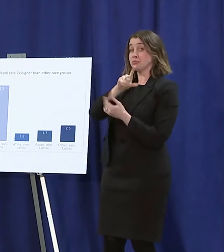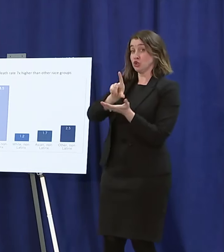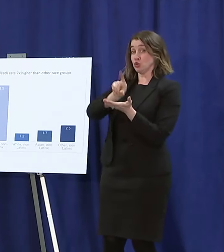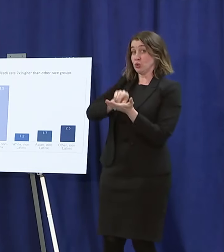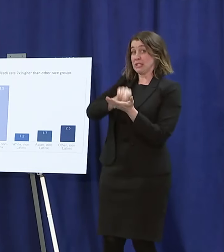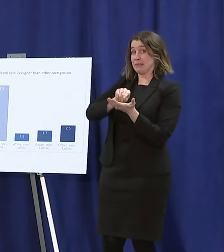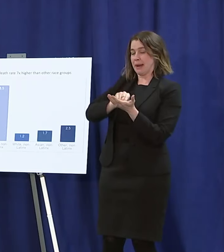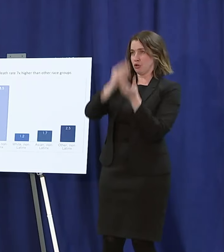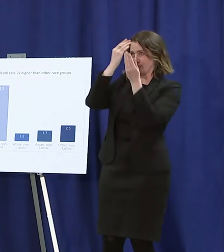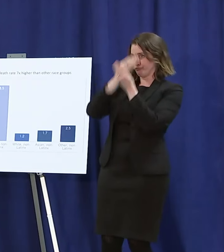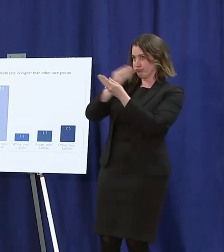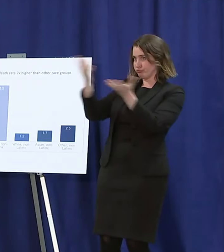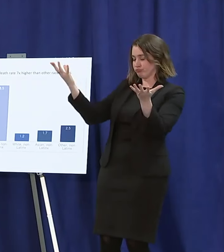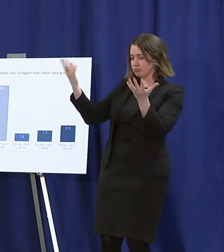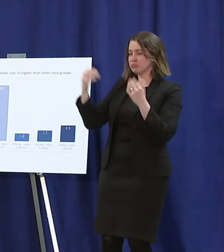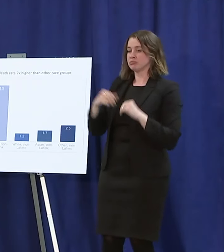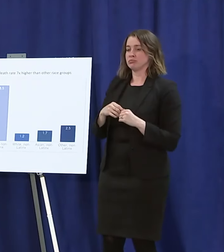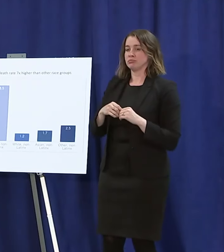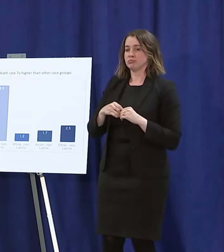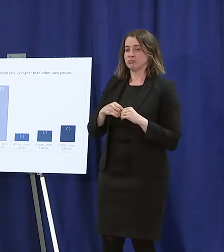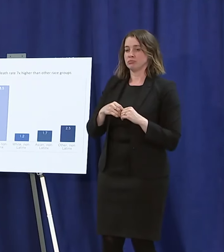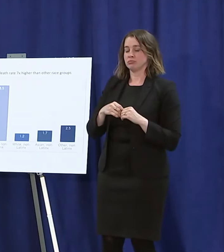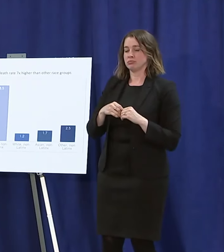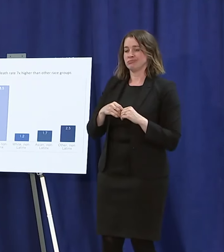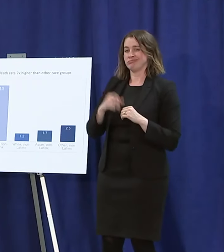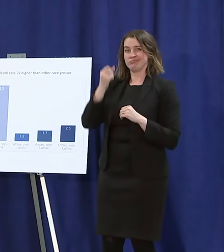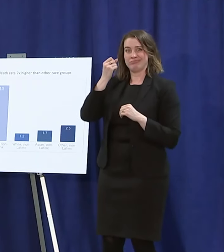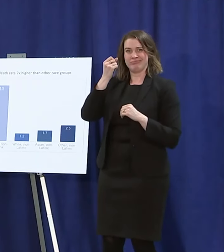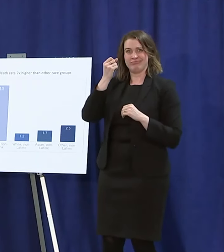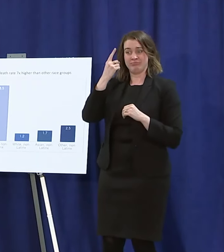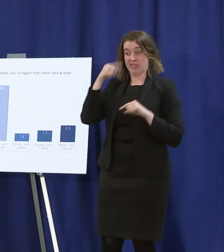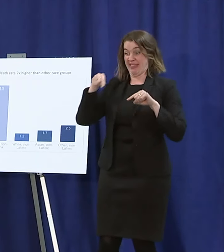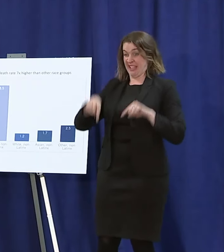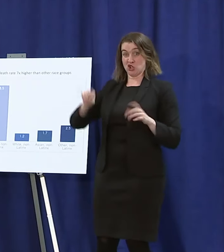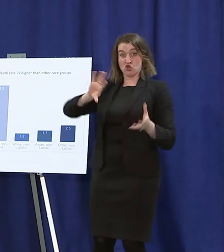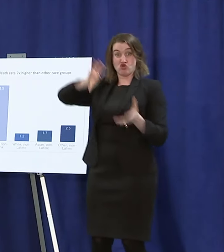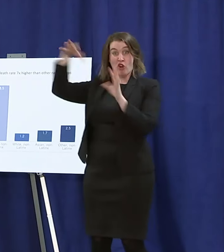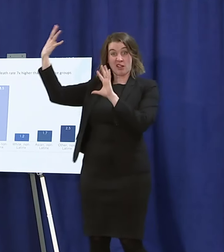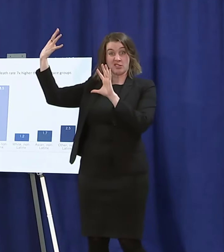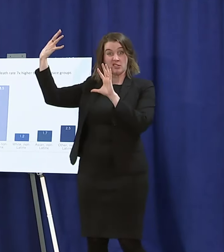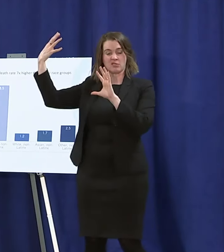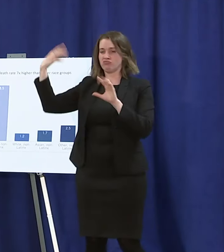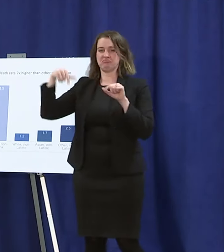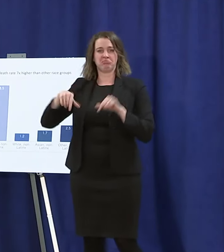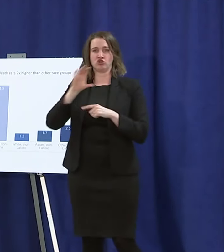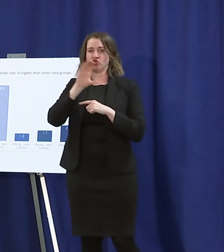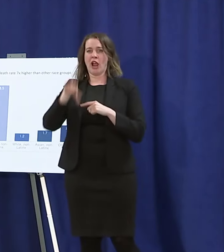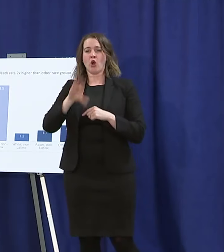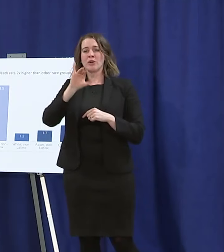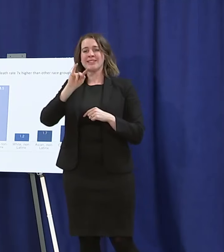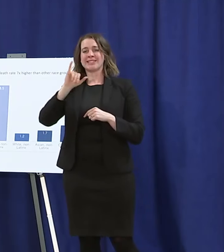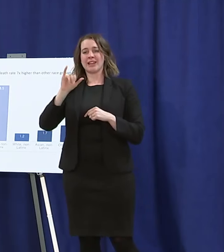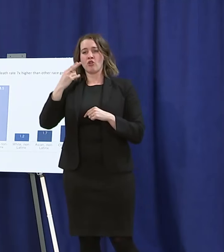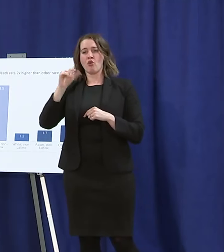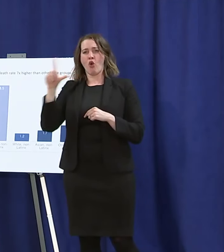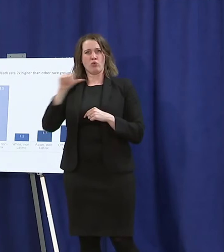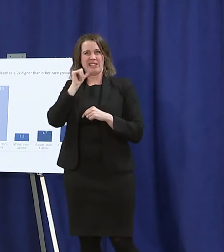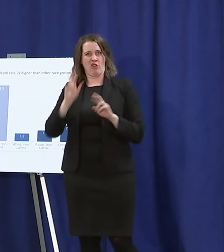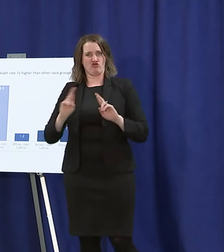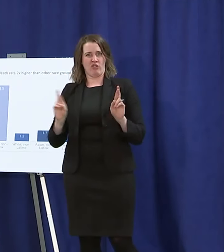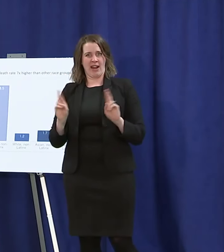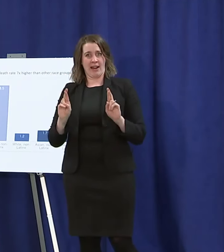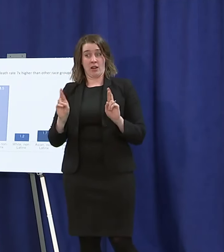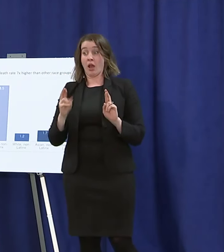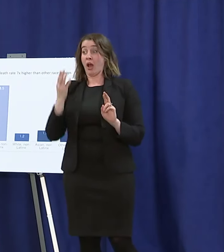today that City Hall was not fully prepared for the crisis, even after going through the fictional Crimson